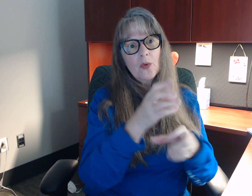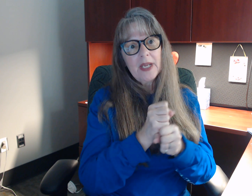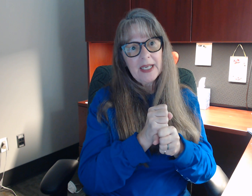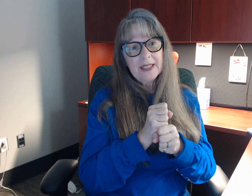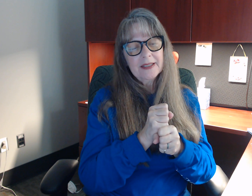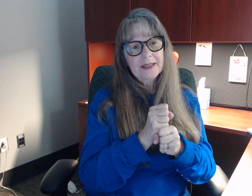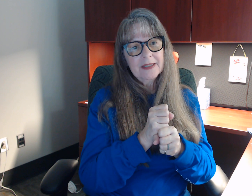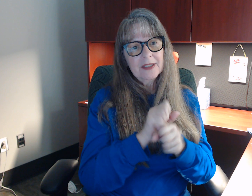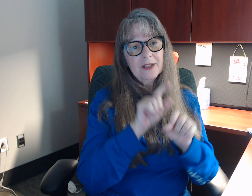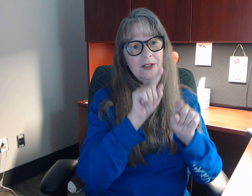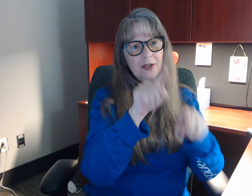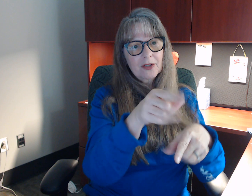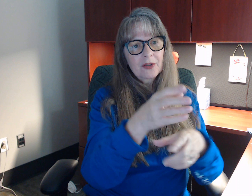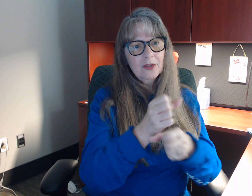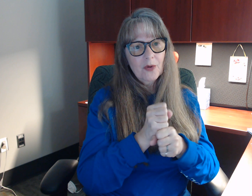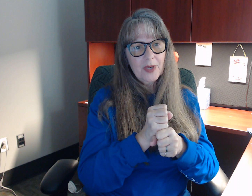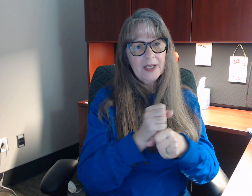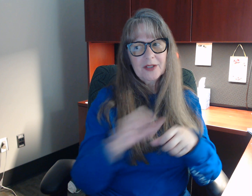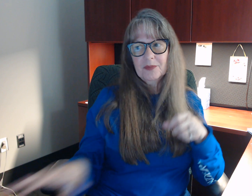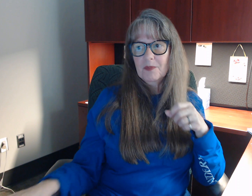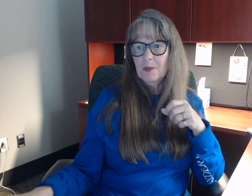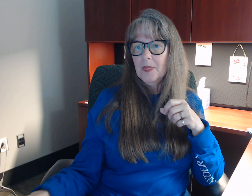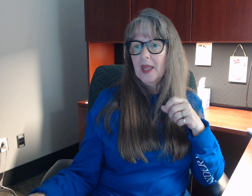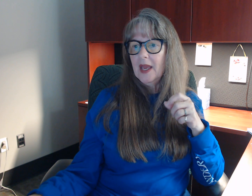it. Go get.